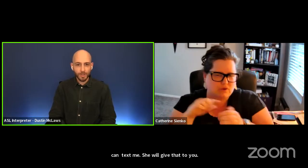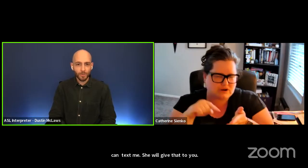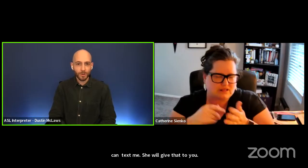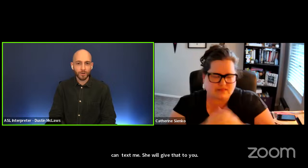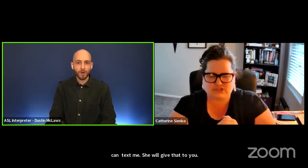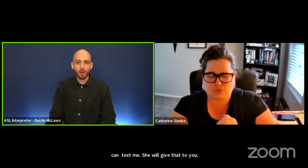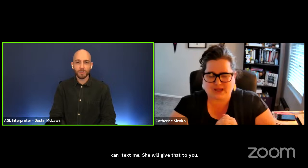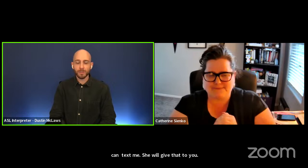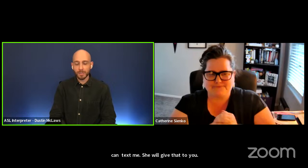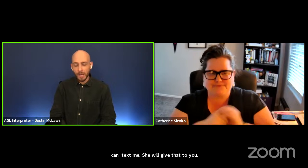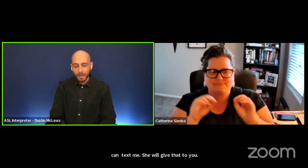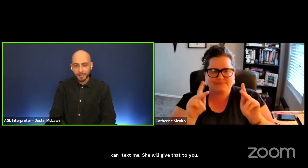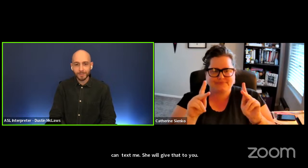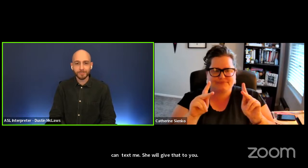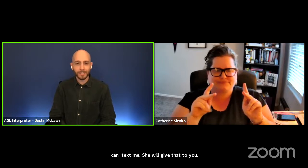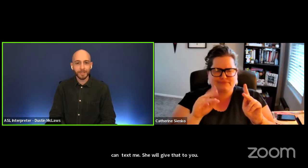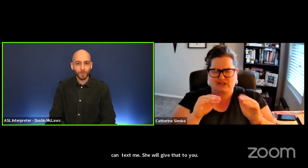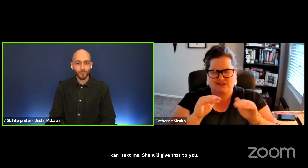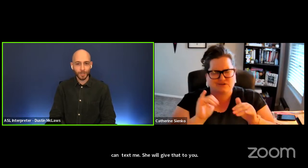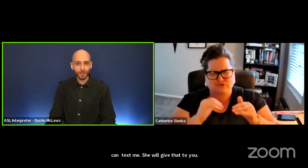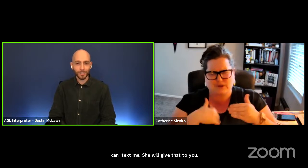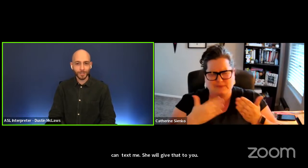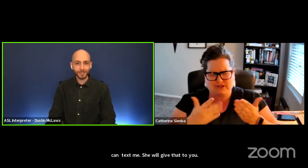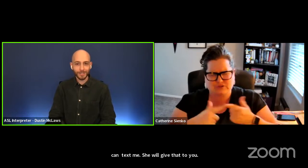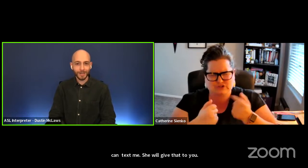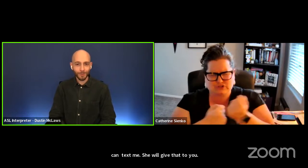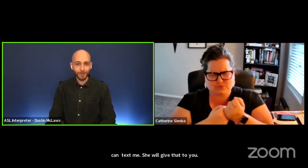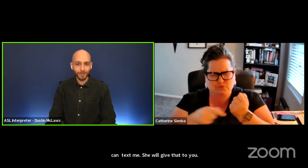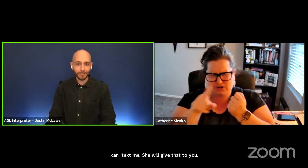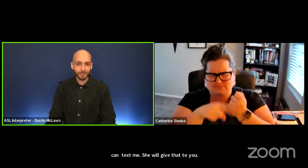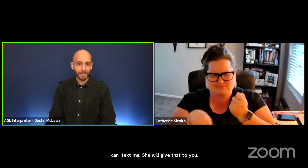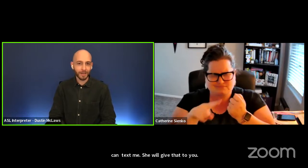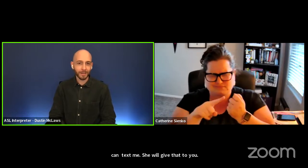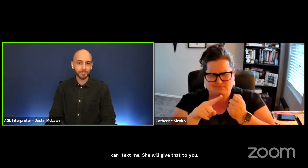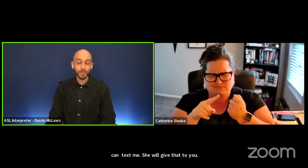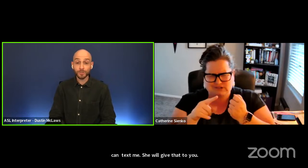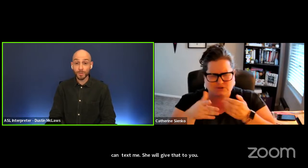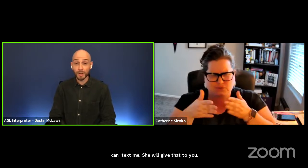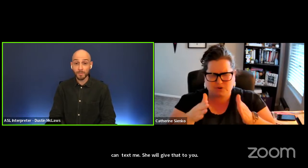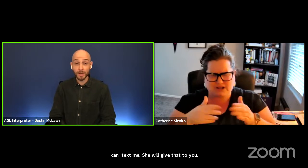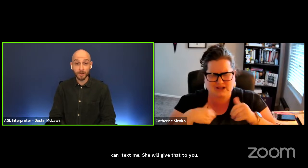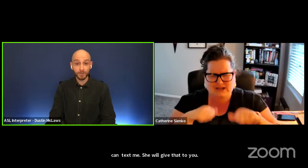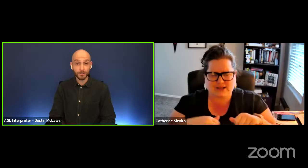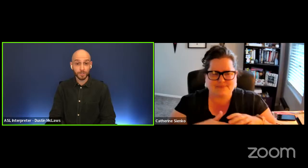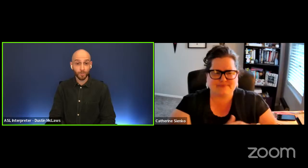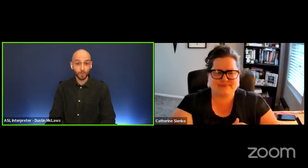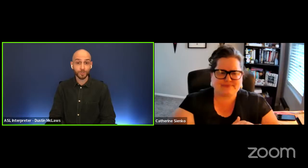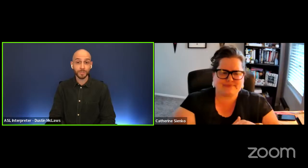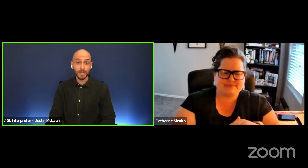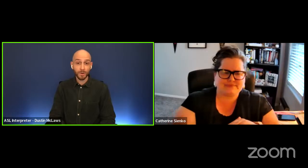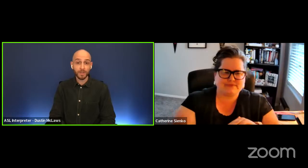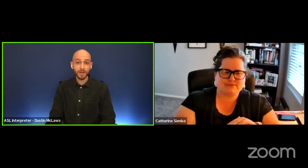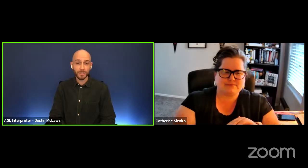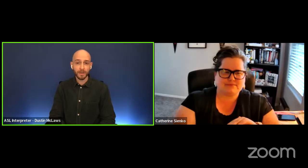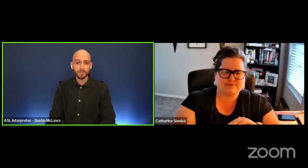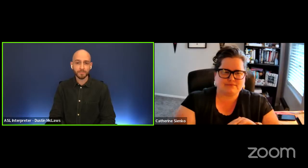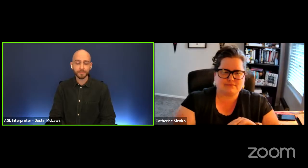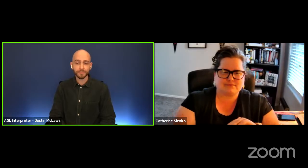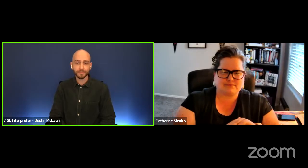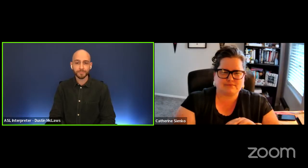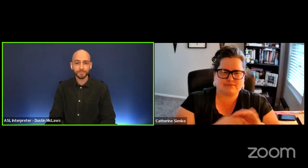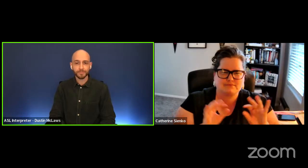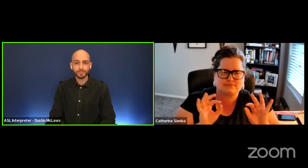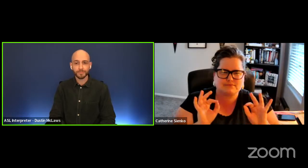I want to make sure that we're all aligned and that we're working on this together. And please know that I'm here to support you in any way that I